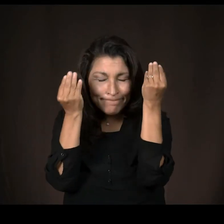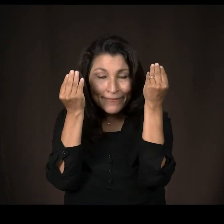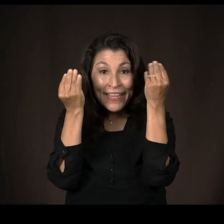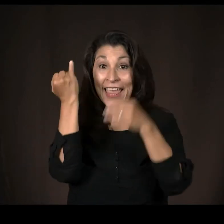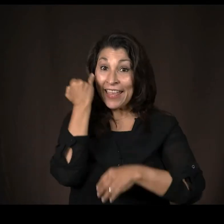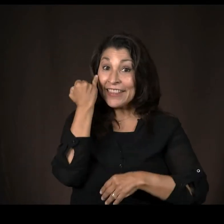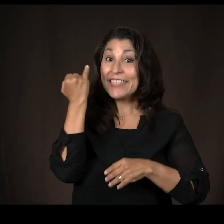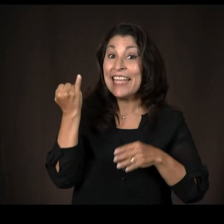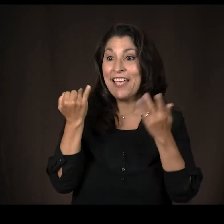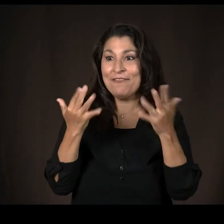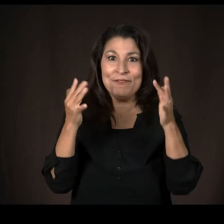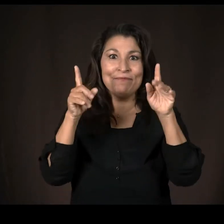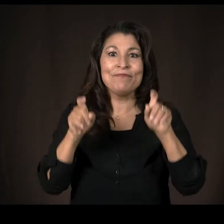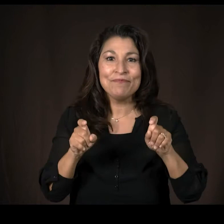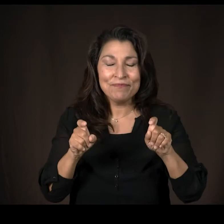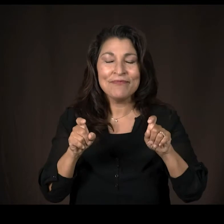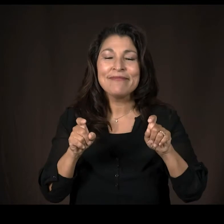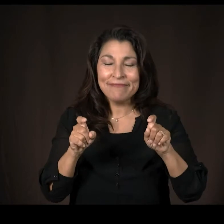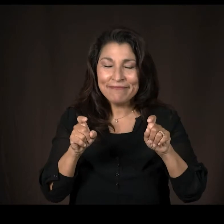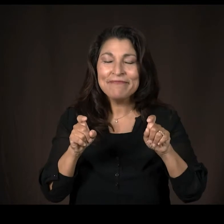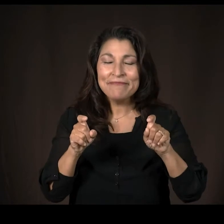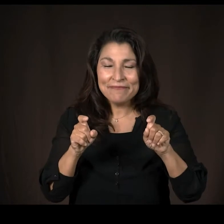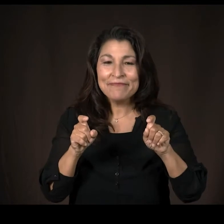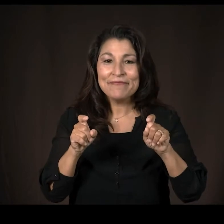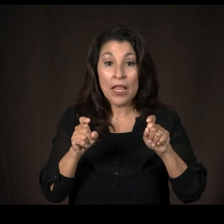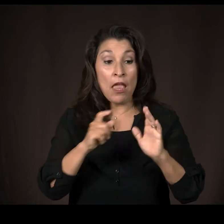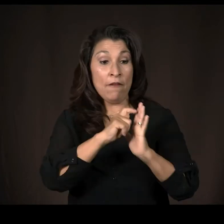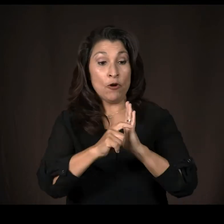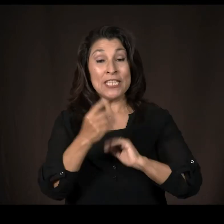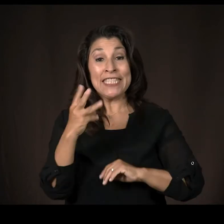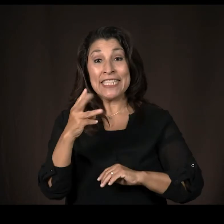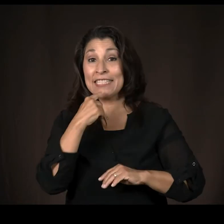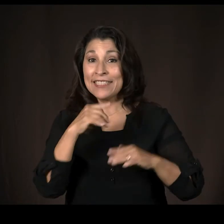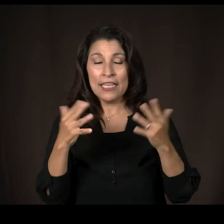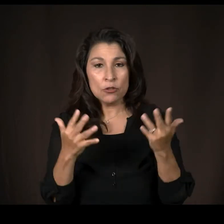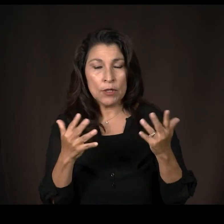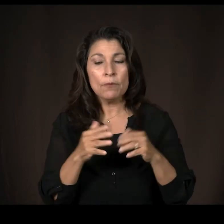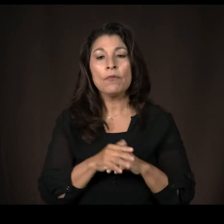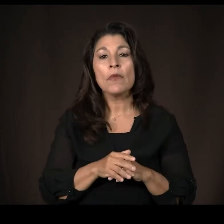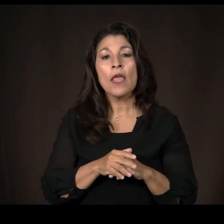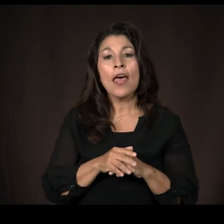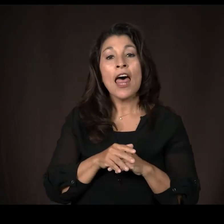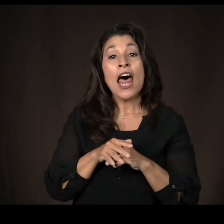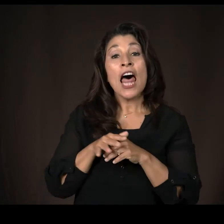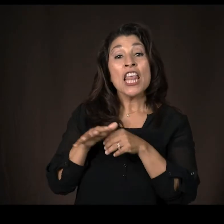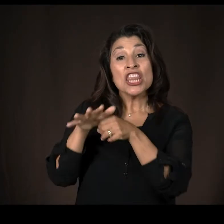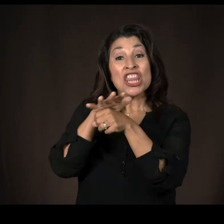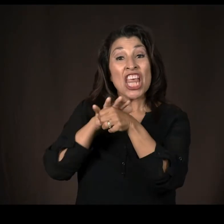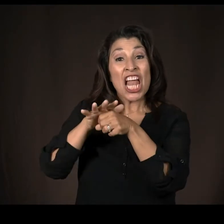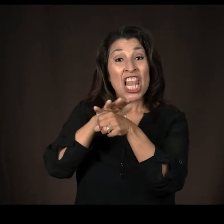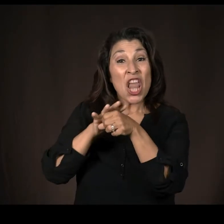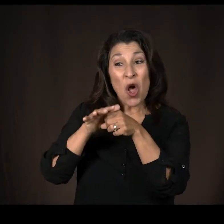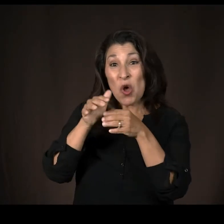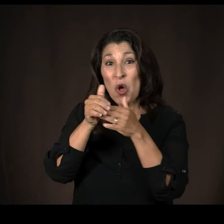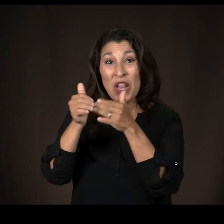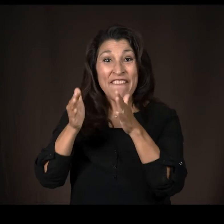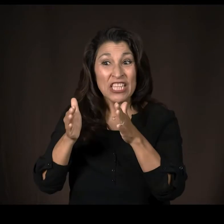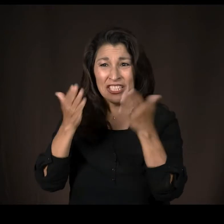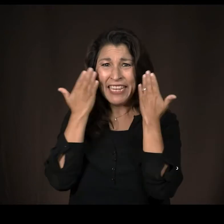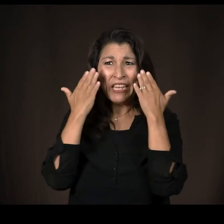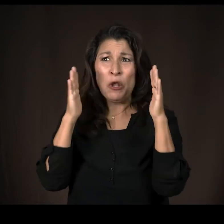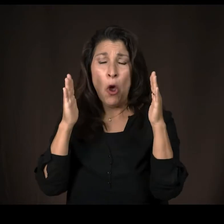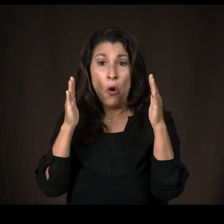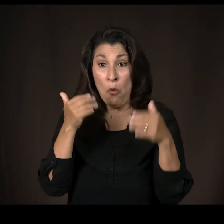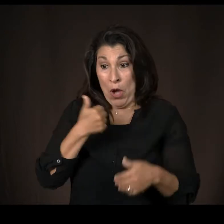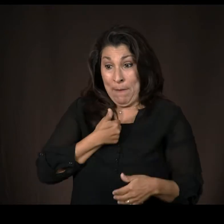the idea has been tested, okay? Verse 16 says this, the local officials did not know